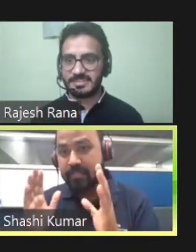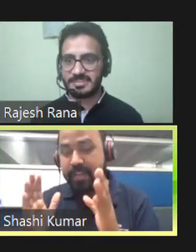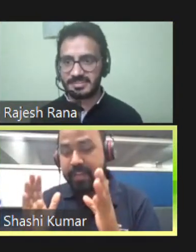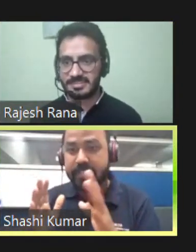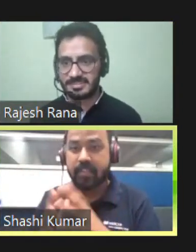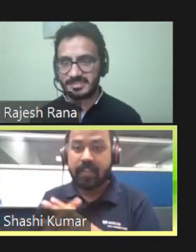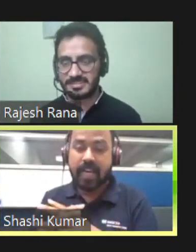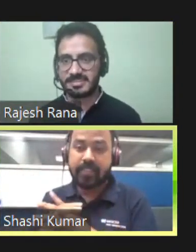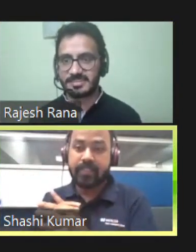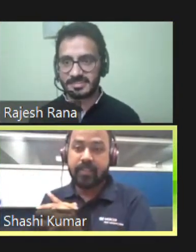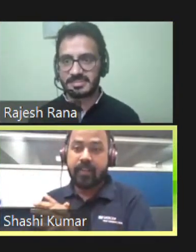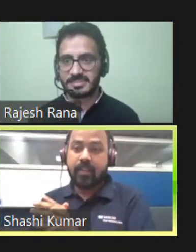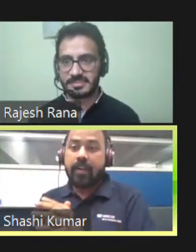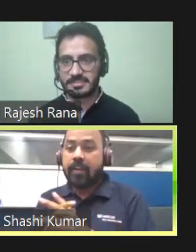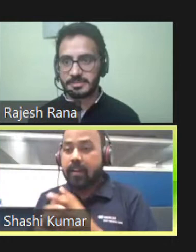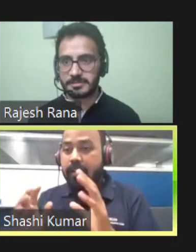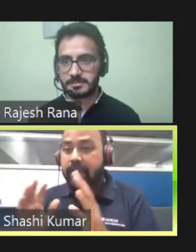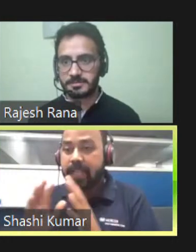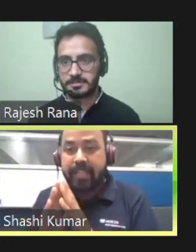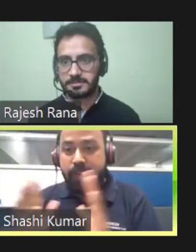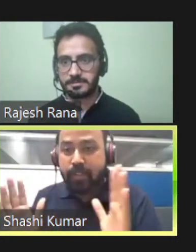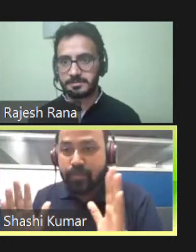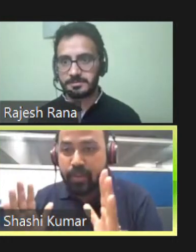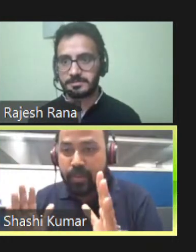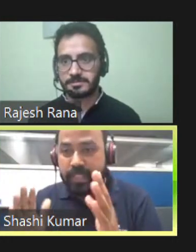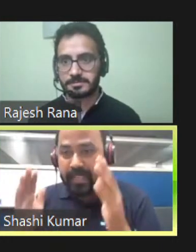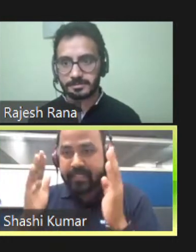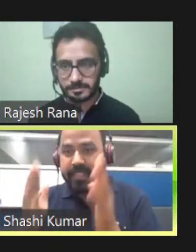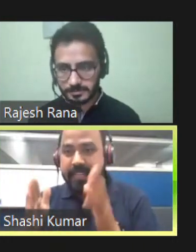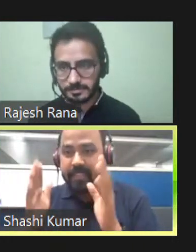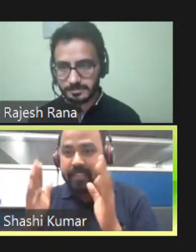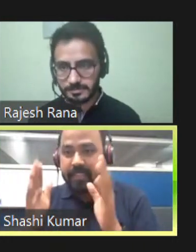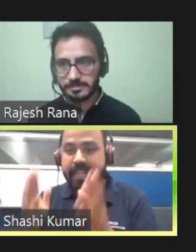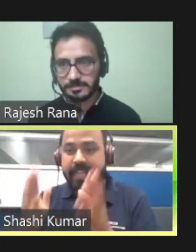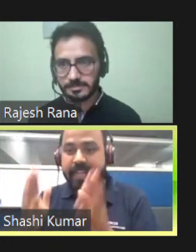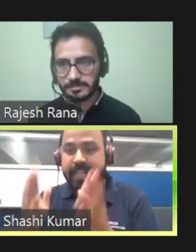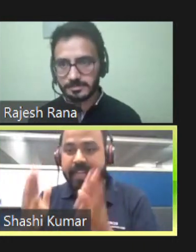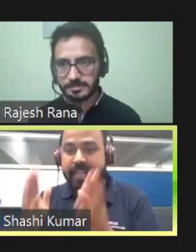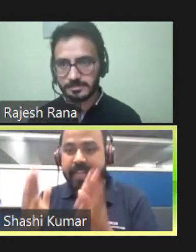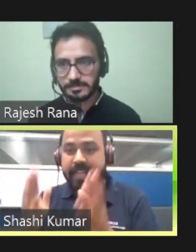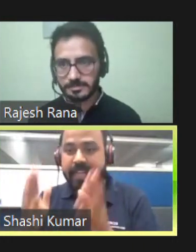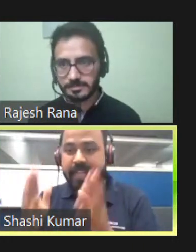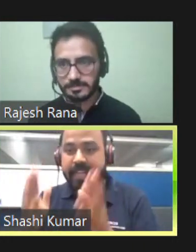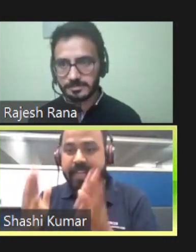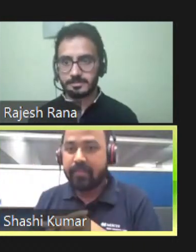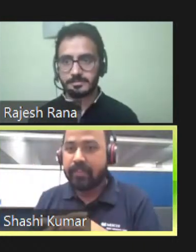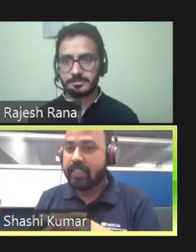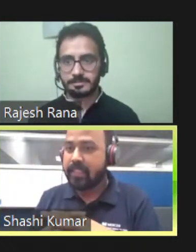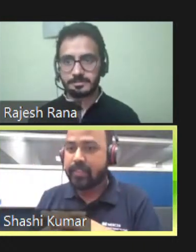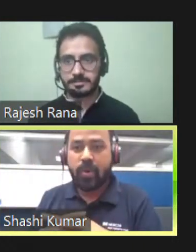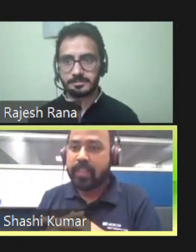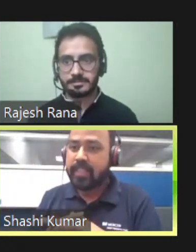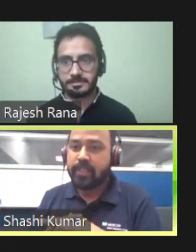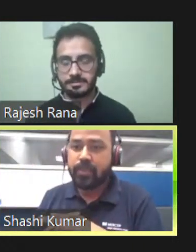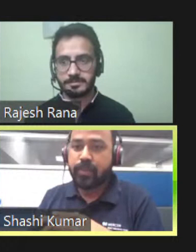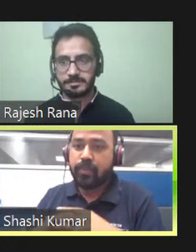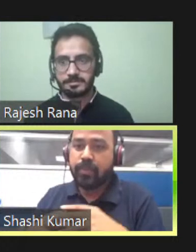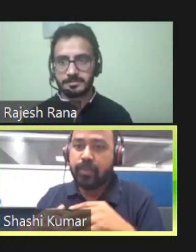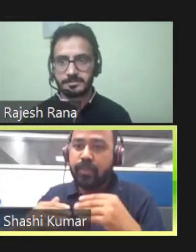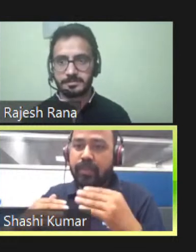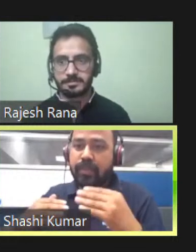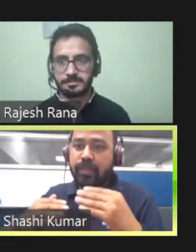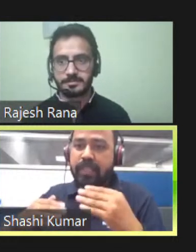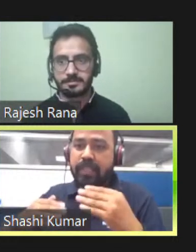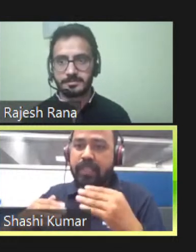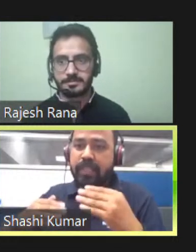yes, another fact, guys. We need not to follow the exact sentence, right? And it's only